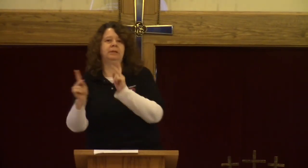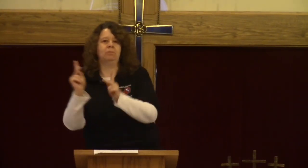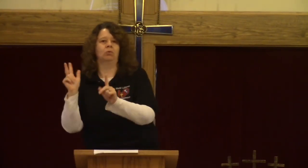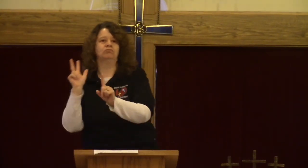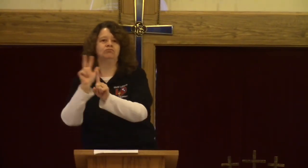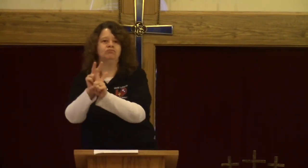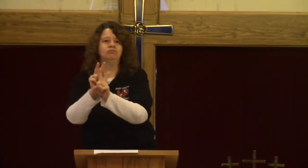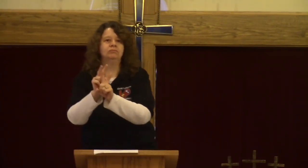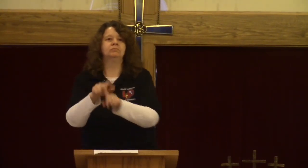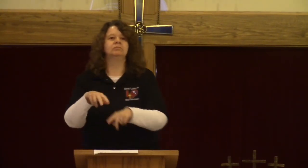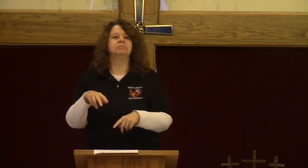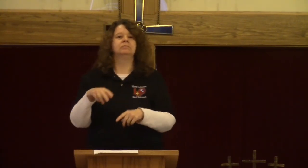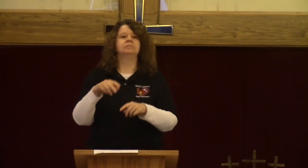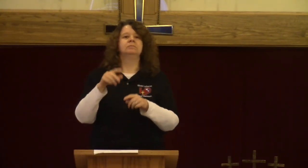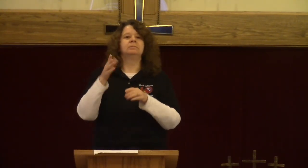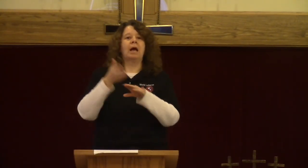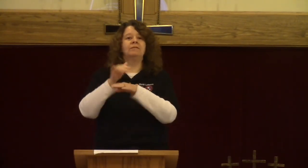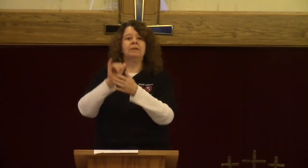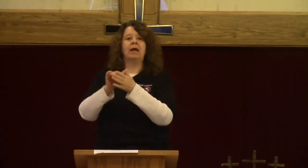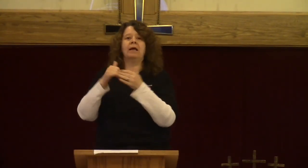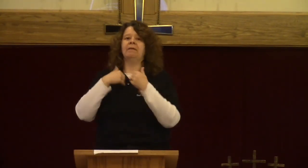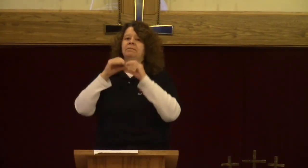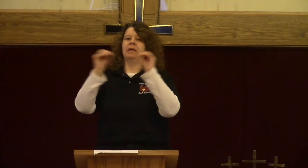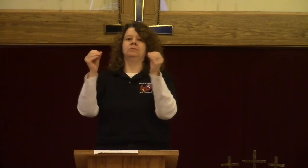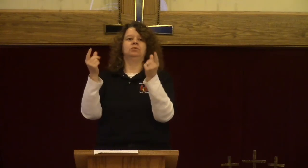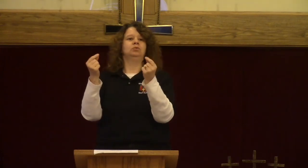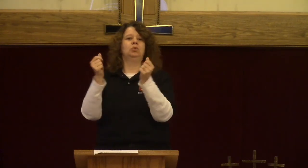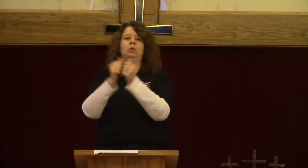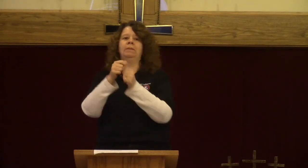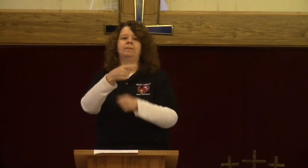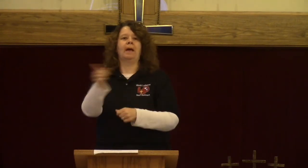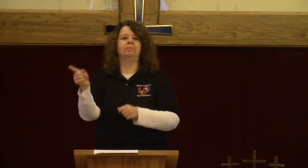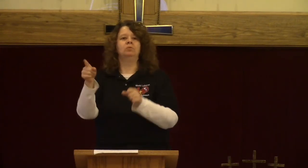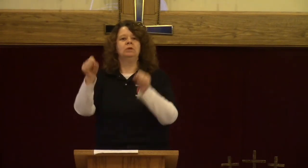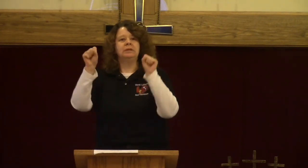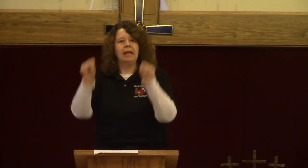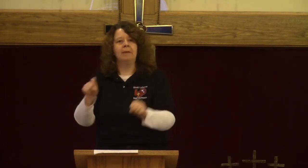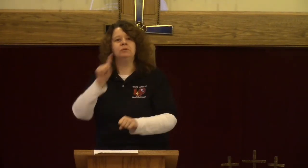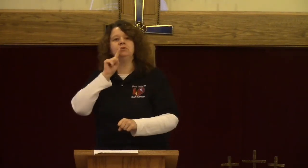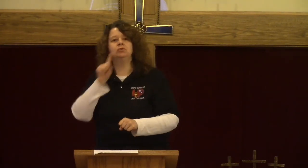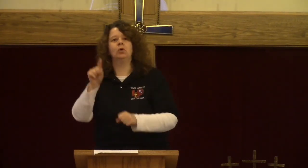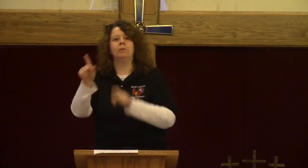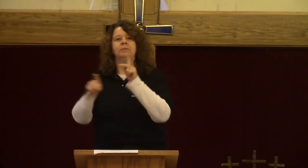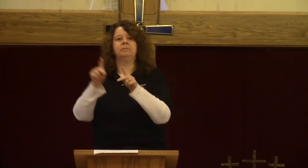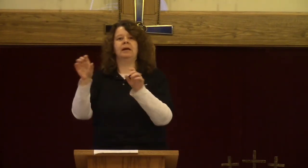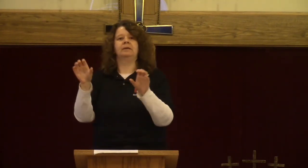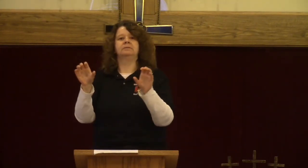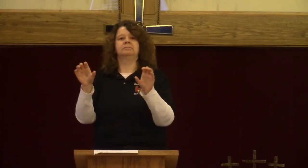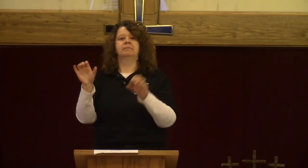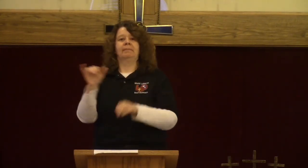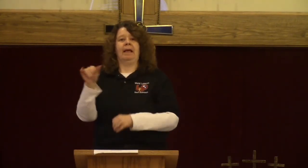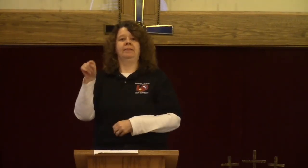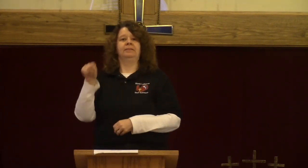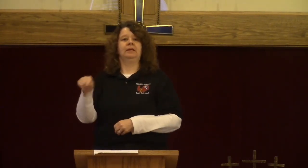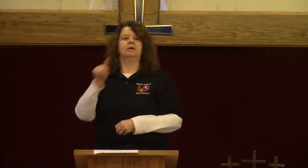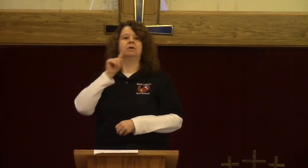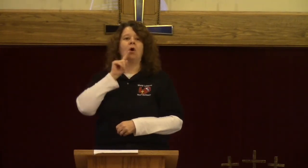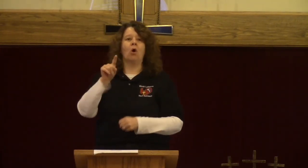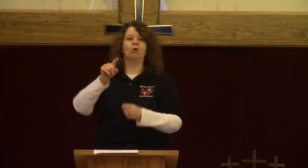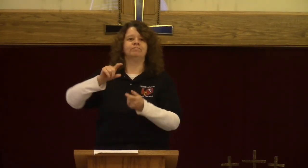know, like, have nothing to do with them, and you only have to take 2 or 3 people to go and warn them. And so after that, have nothing to